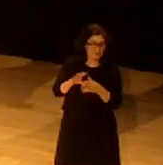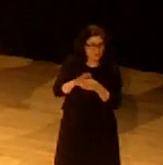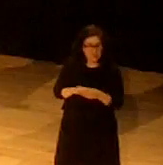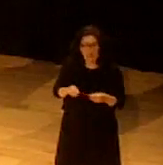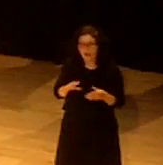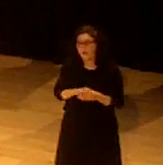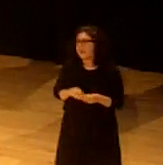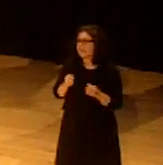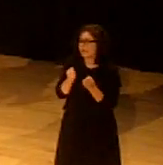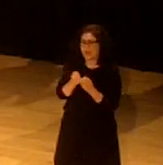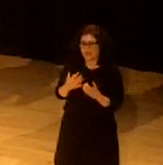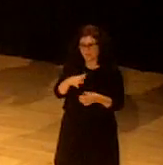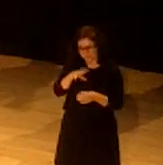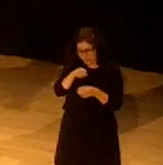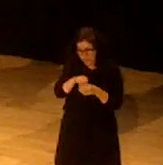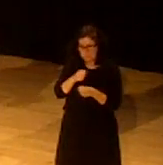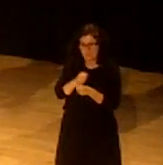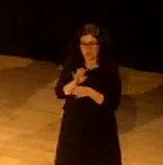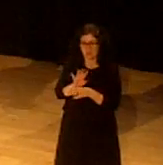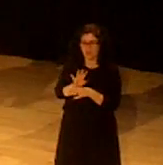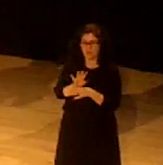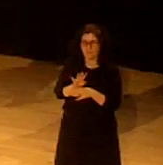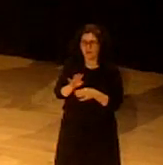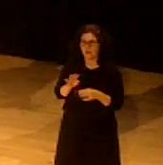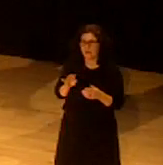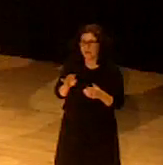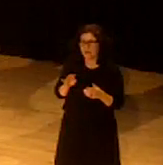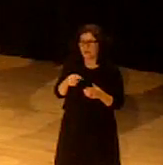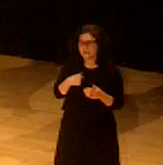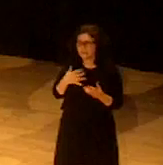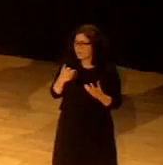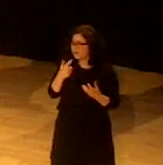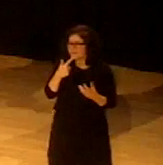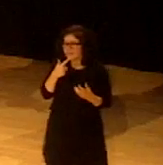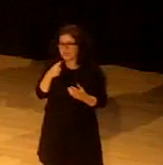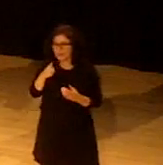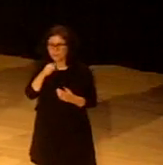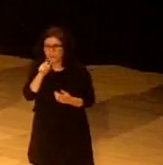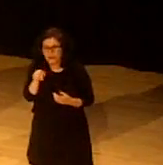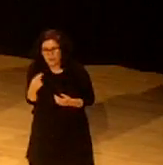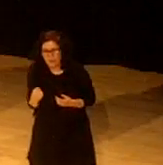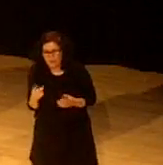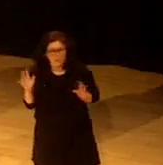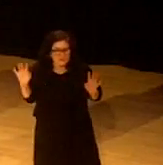stuff that goes into making a movie, just simply to fucking say, you're not alone.